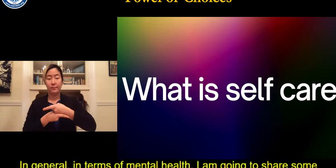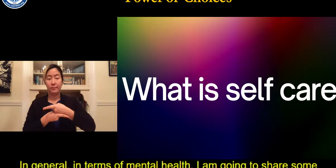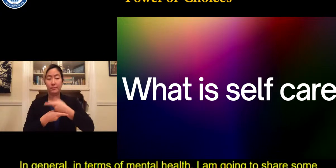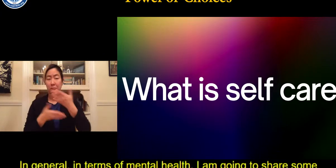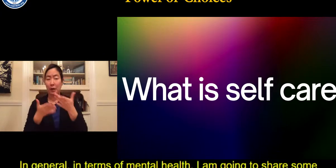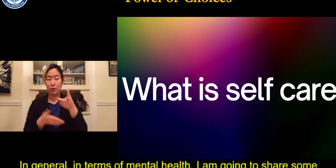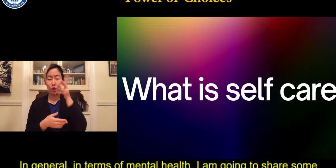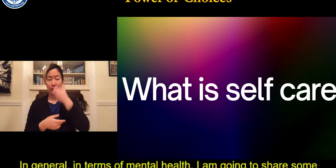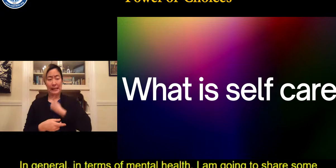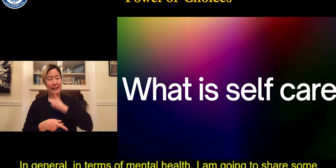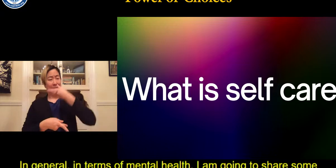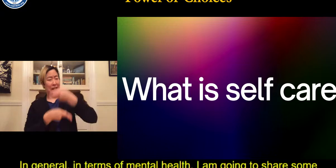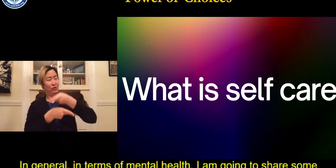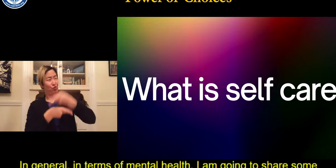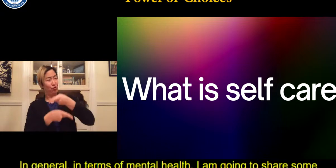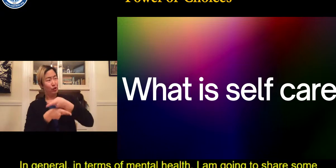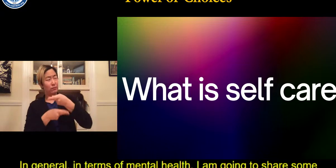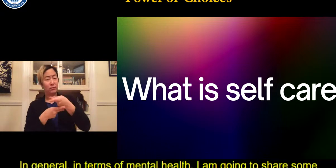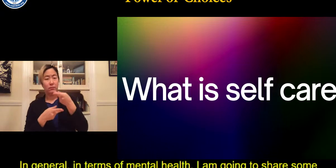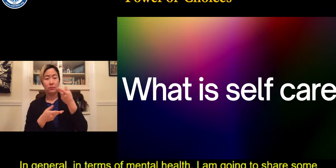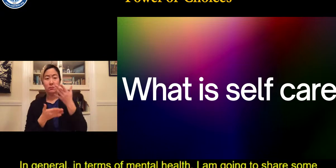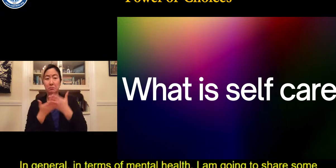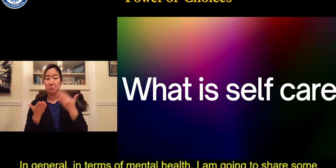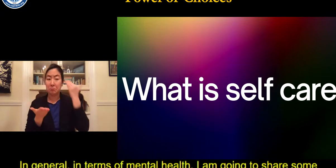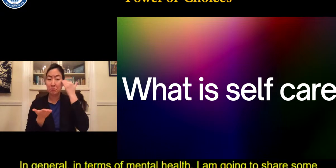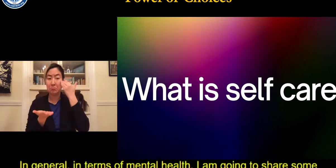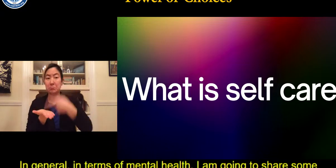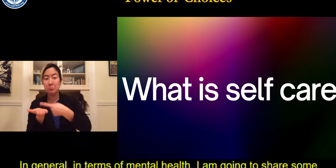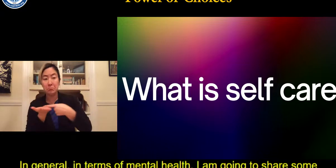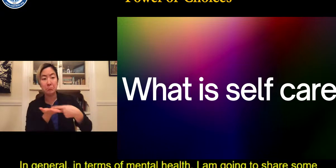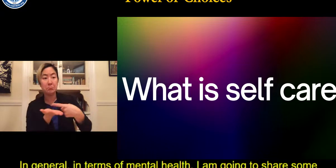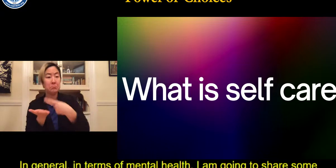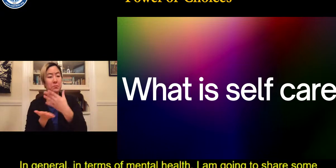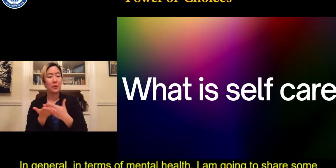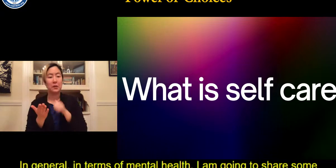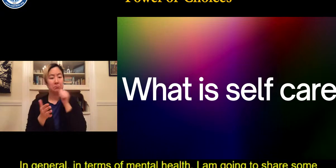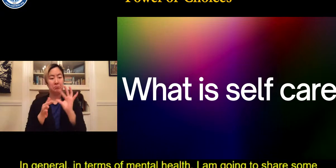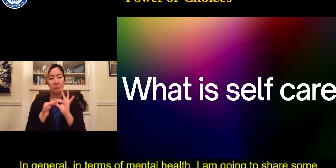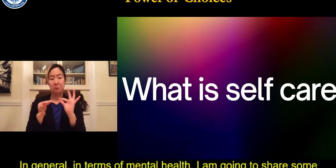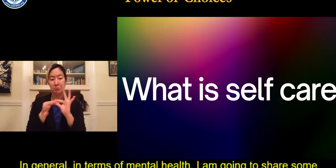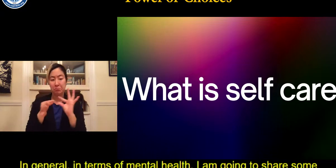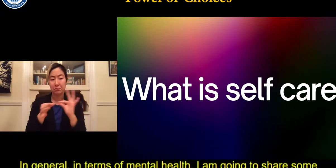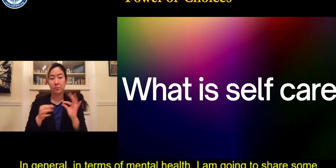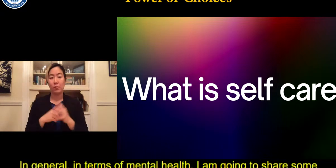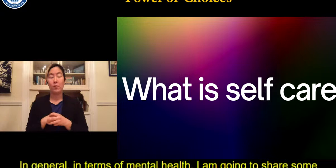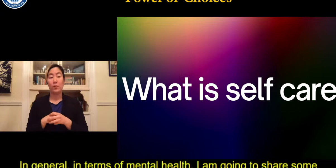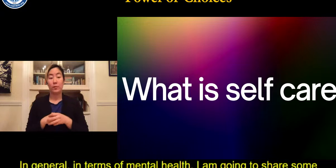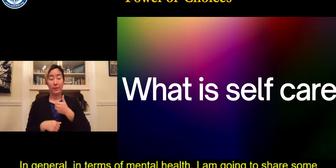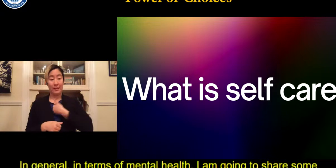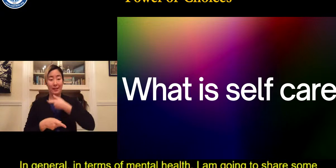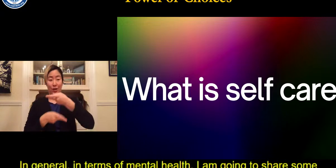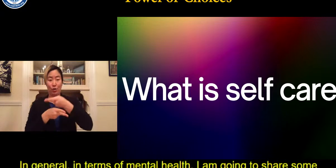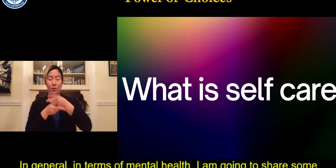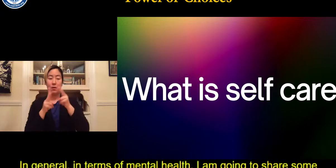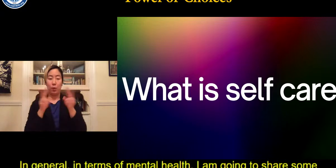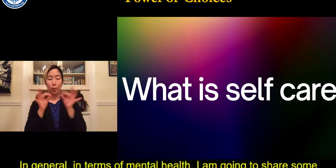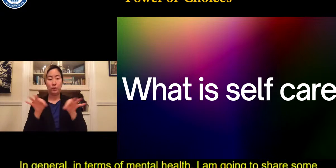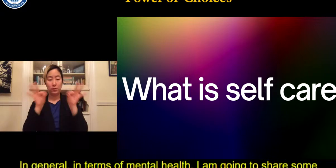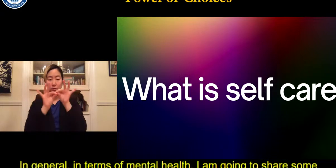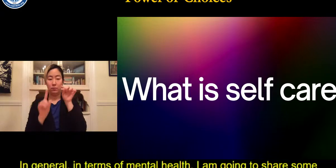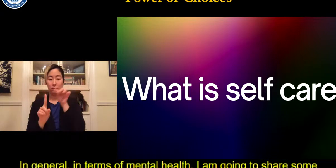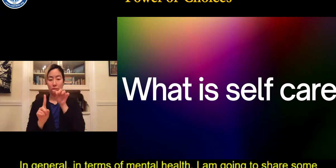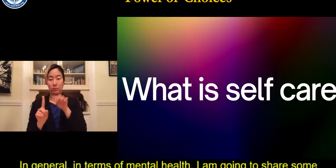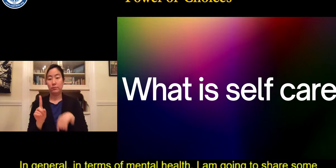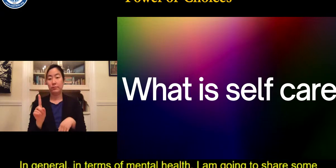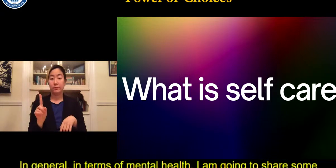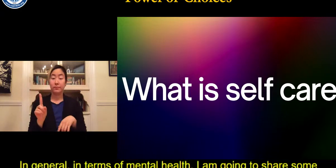Information on solutions for self-care. And you may have heard of that term before, self-care. Some people are